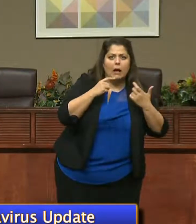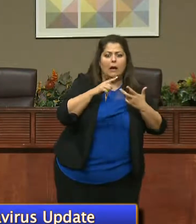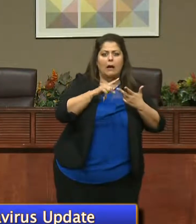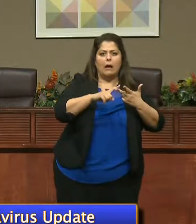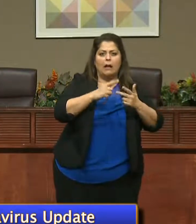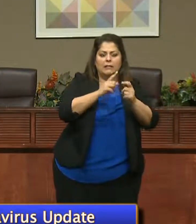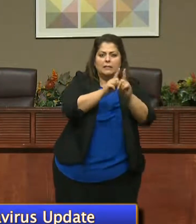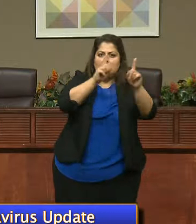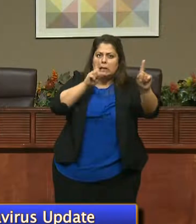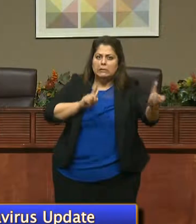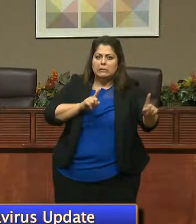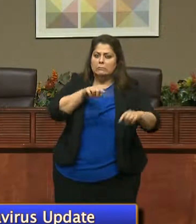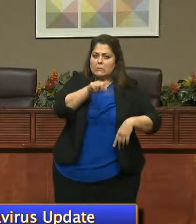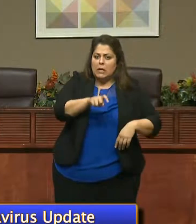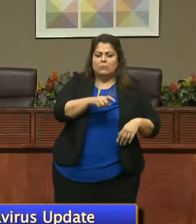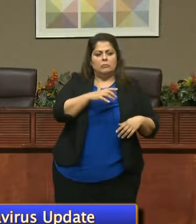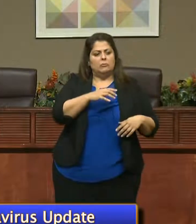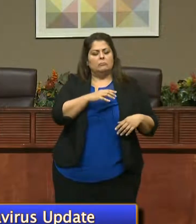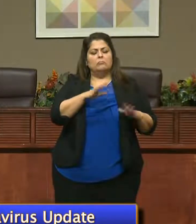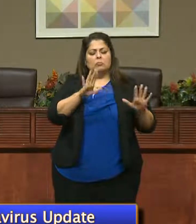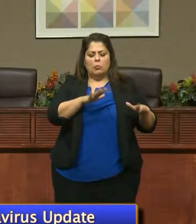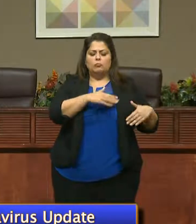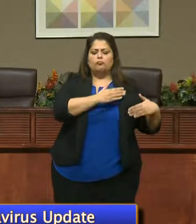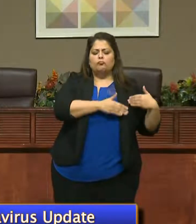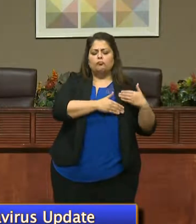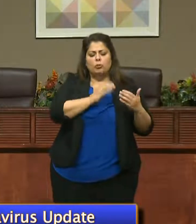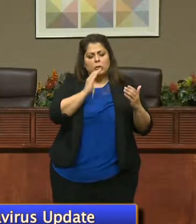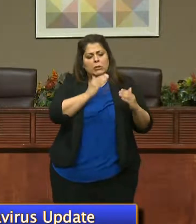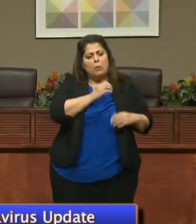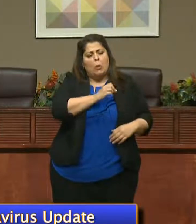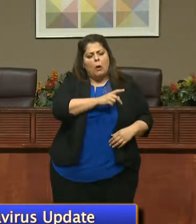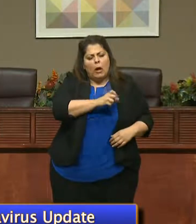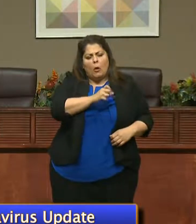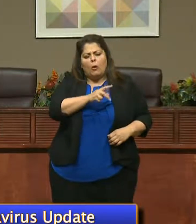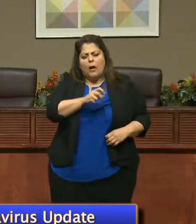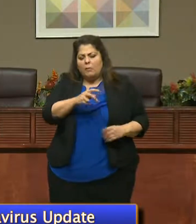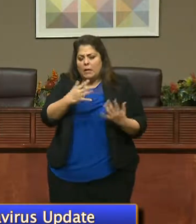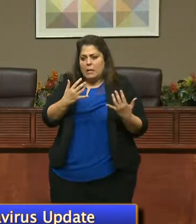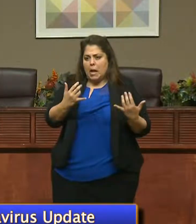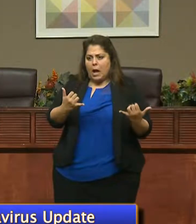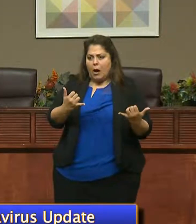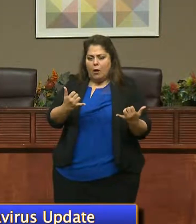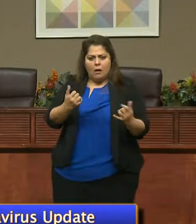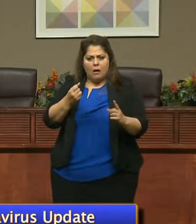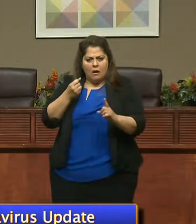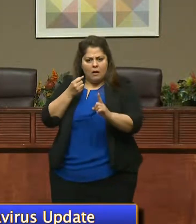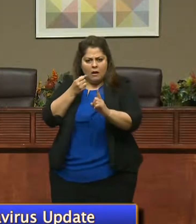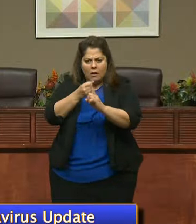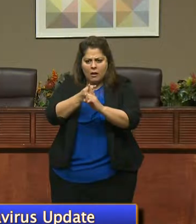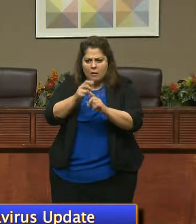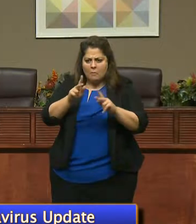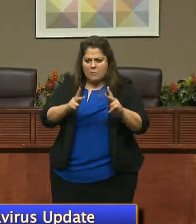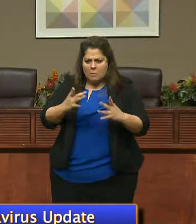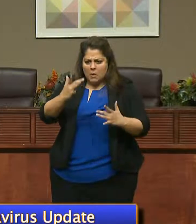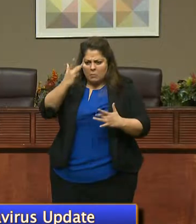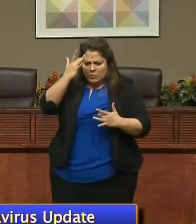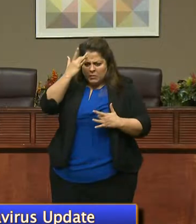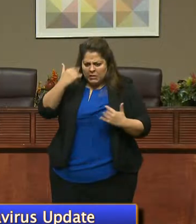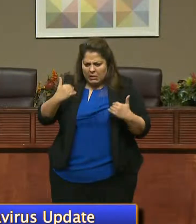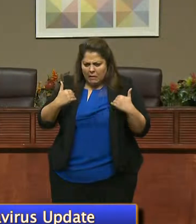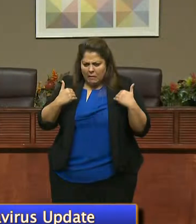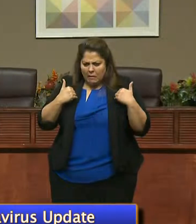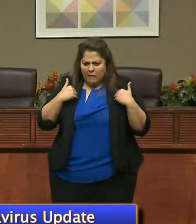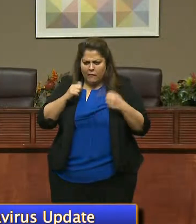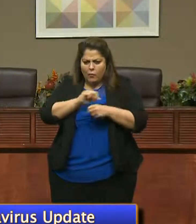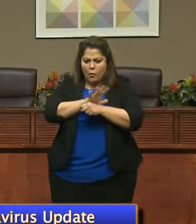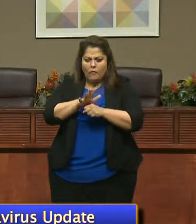looked like we were doing okay for a little while, but now we're having exponential increases in positive tests. Dr. Pino will talk about that in a minute,